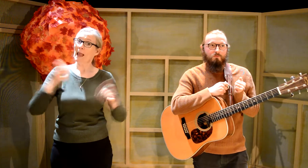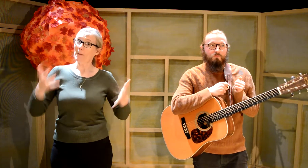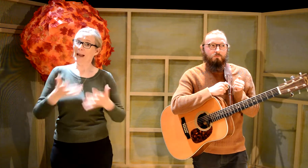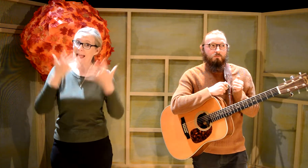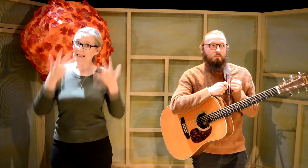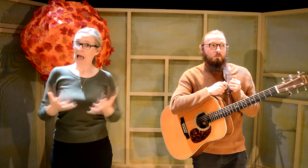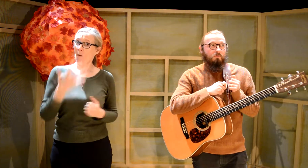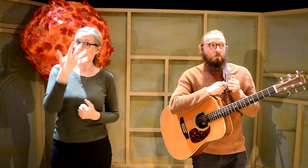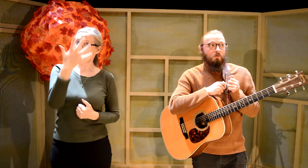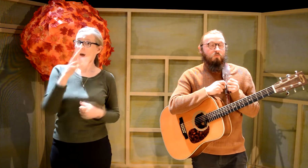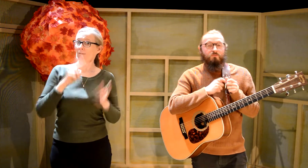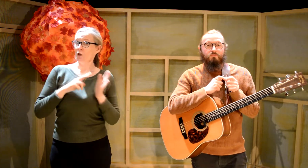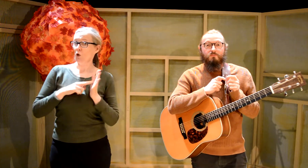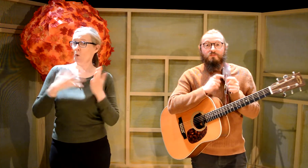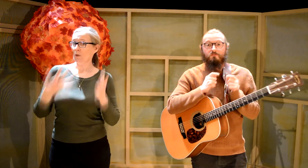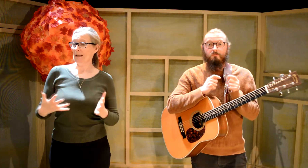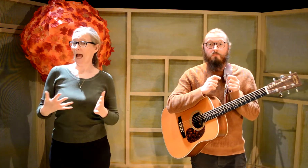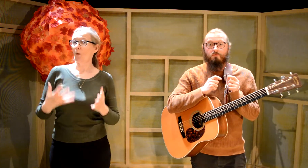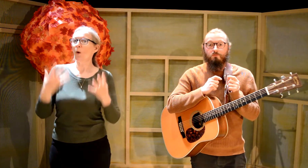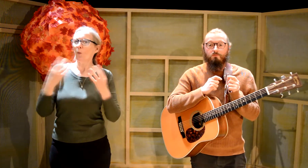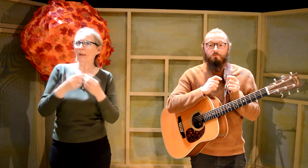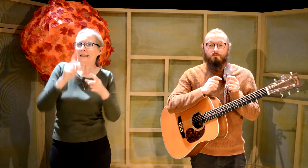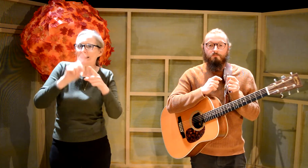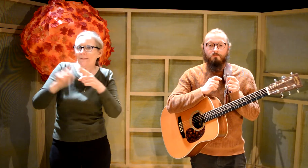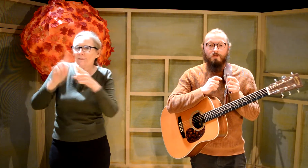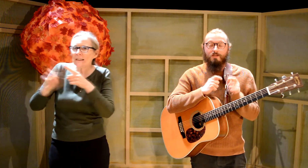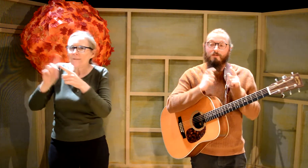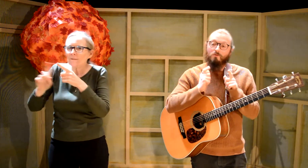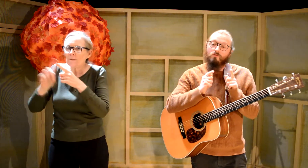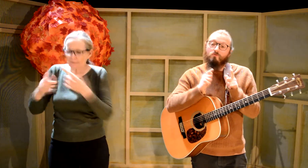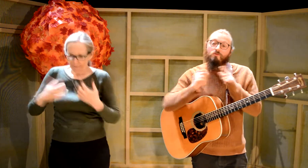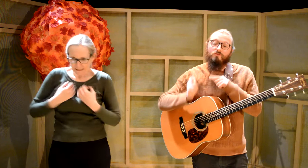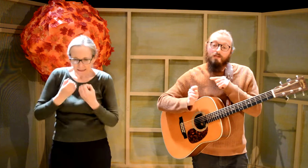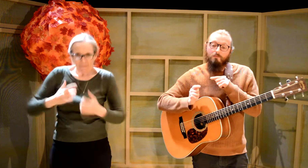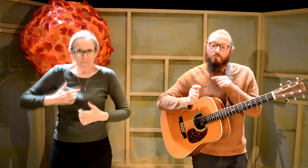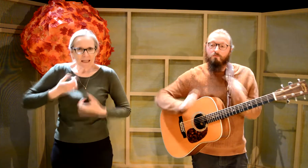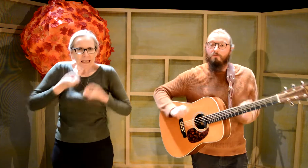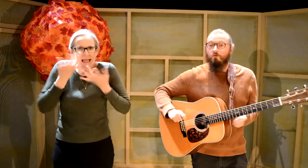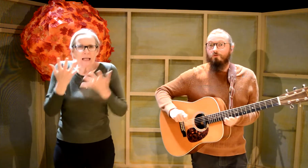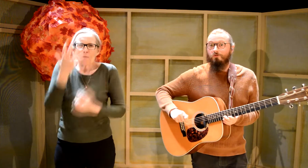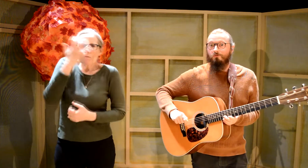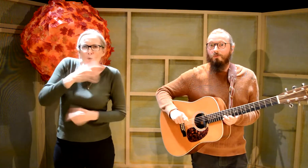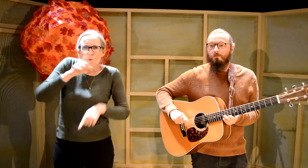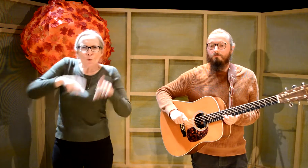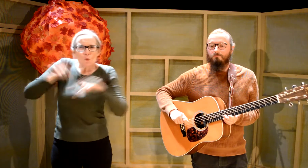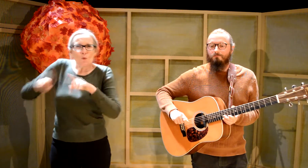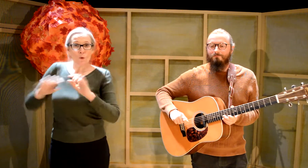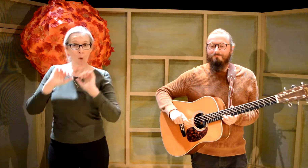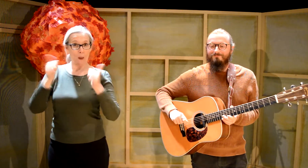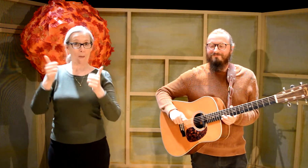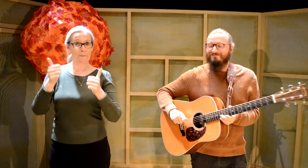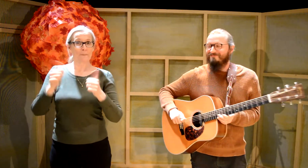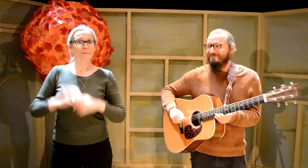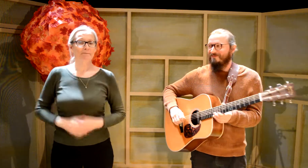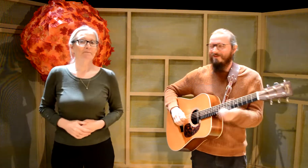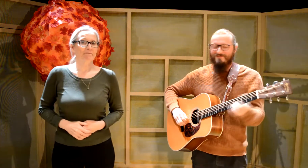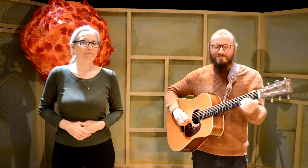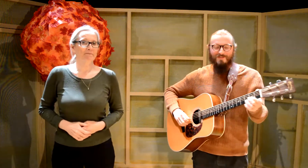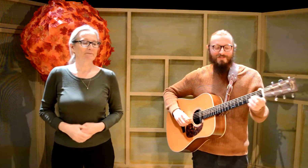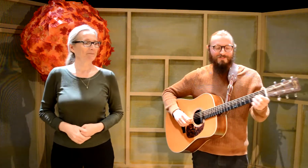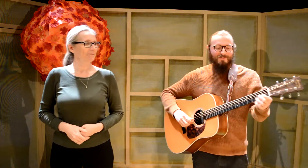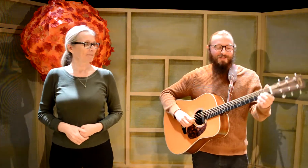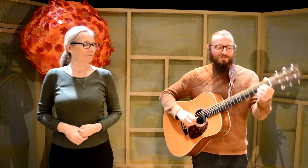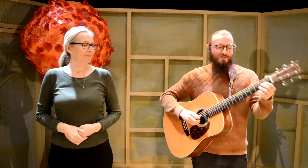5 notes with some different moods, and then I'm going to do the same with some percussion as well. All